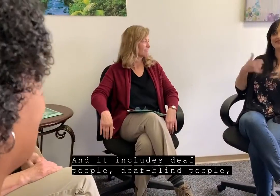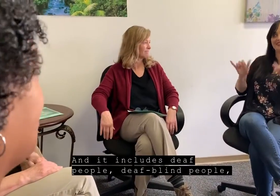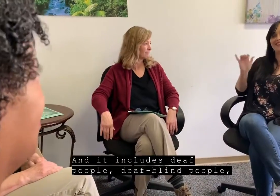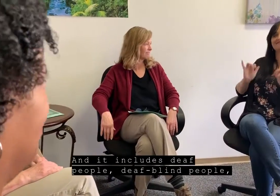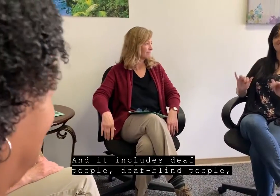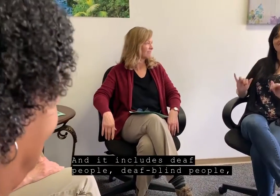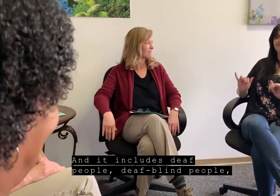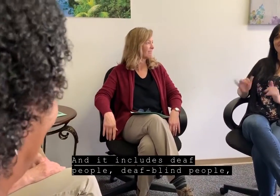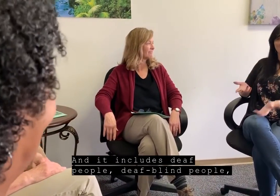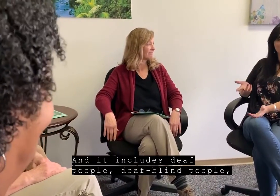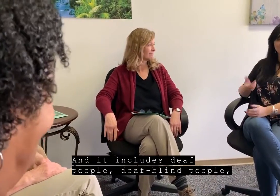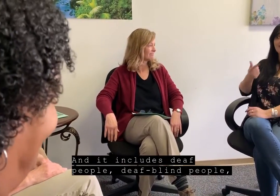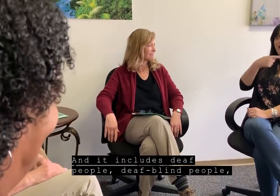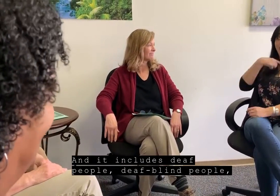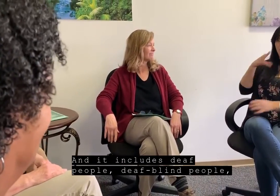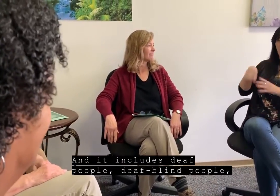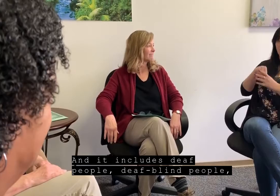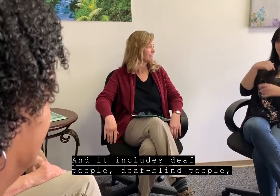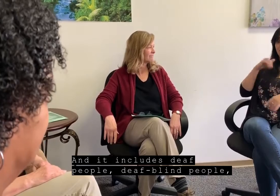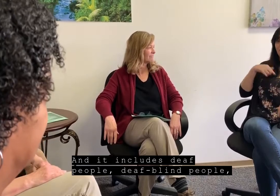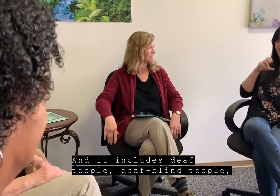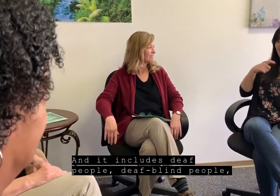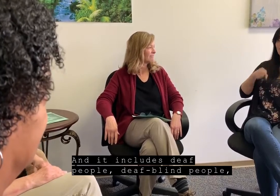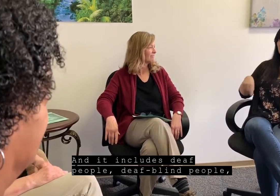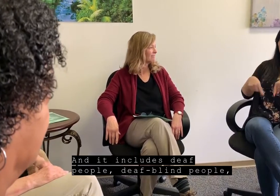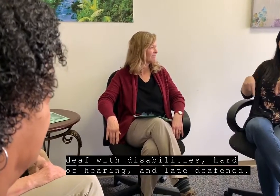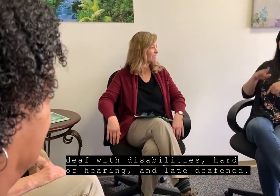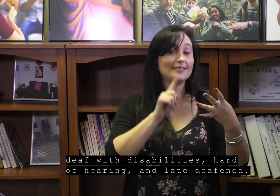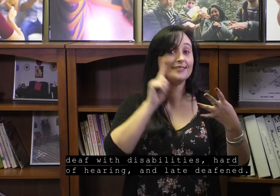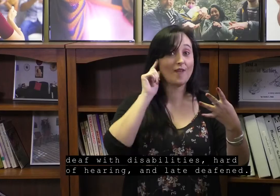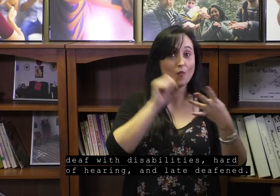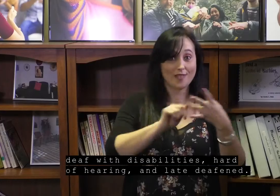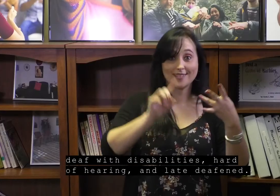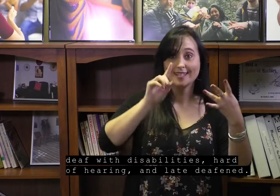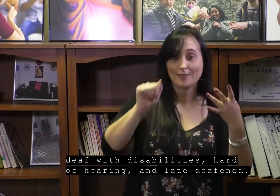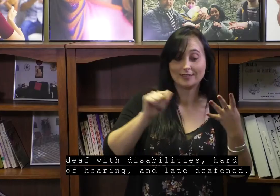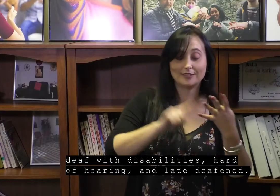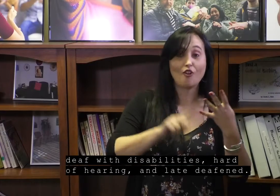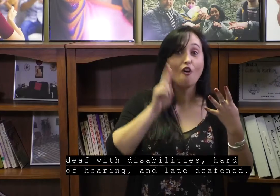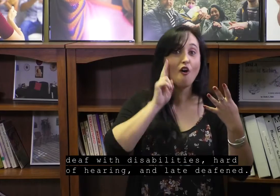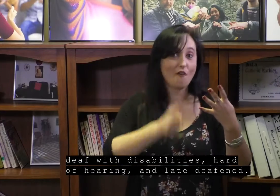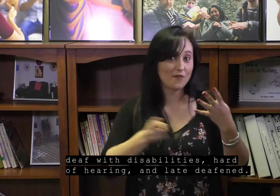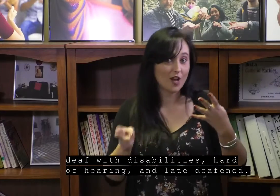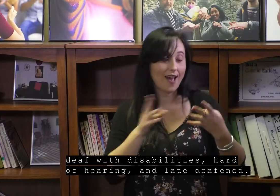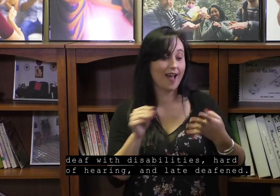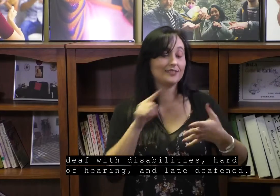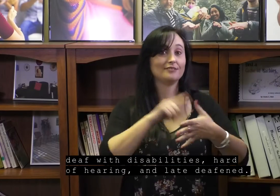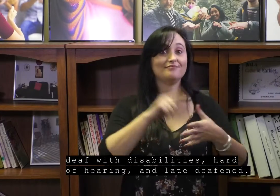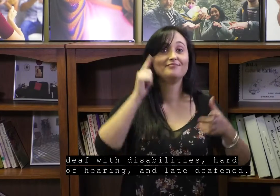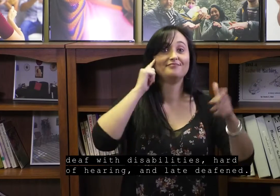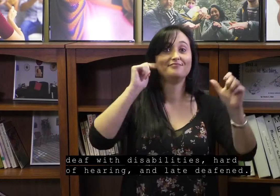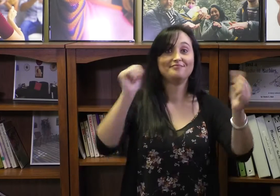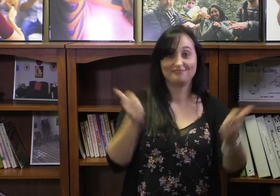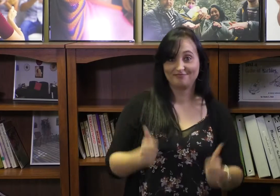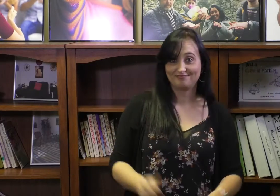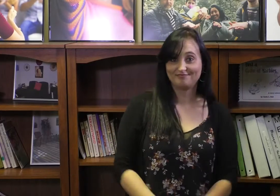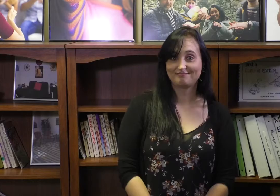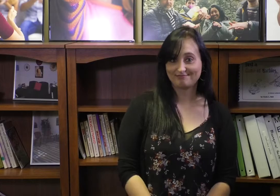And it includes deaf people, deaf-blind people, deaf with disabilities, hard of hearing, and late